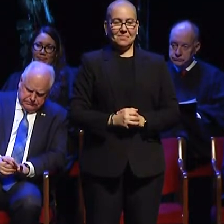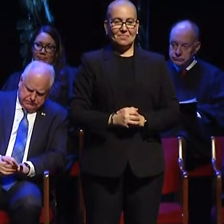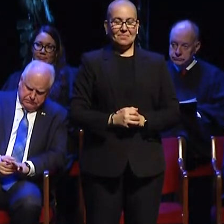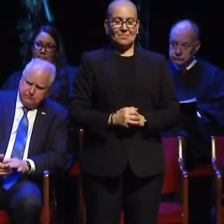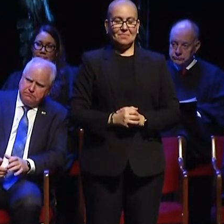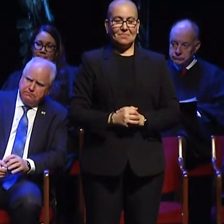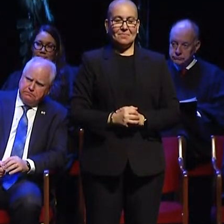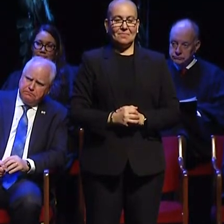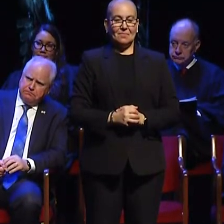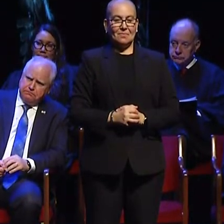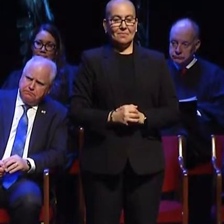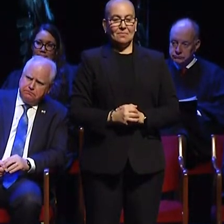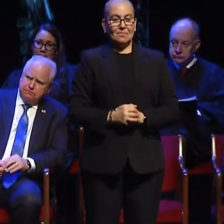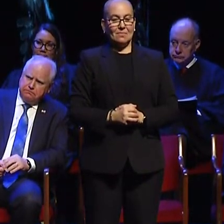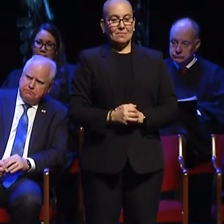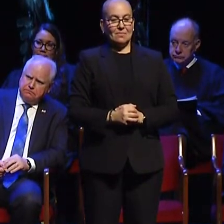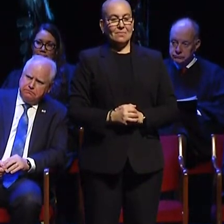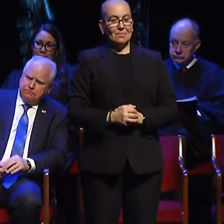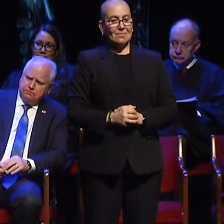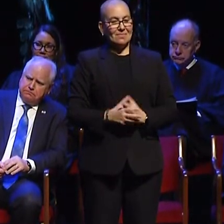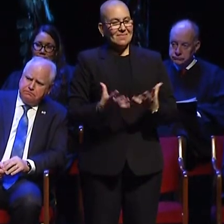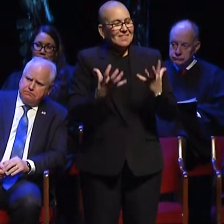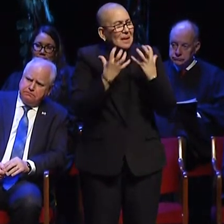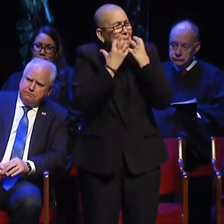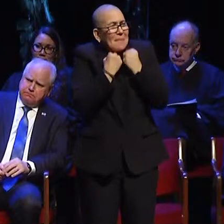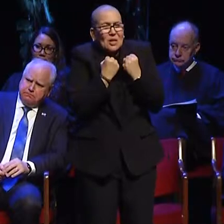It matters that we're here.